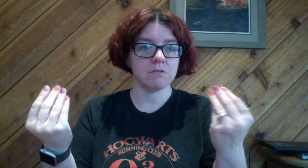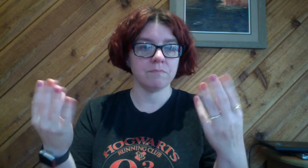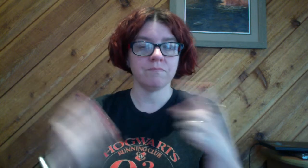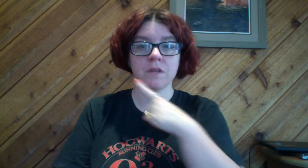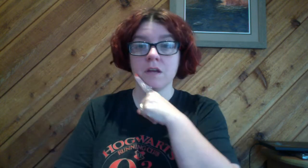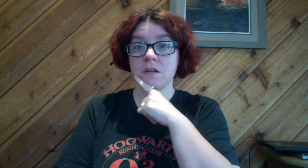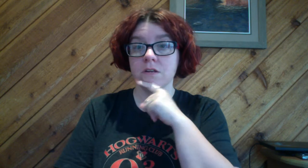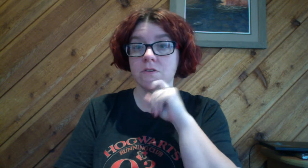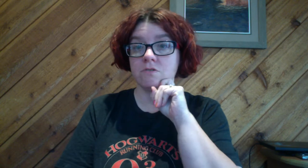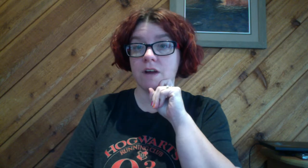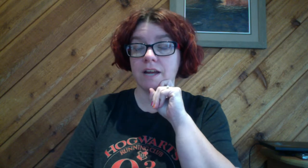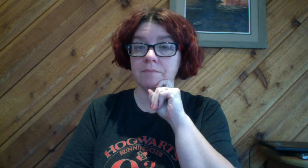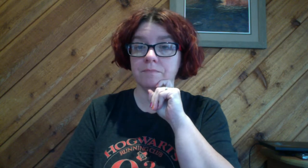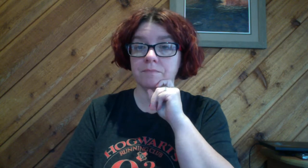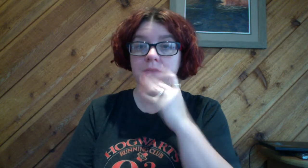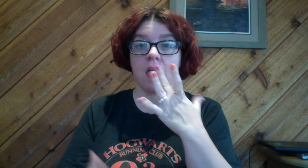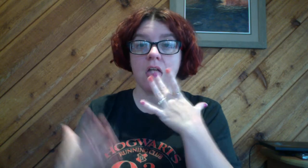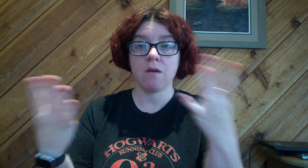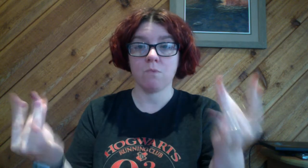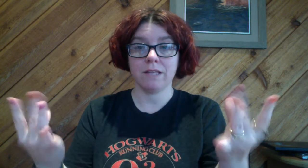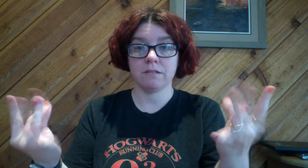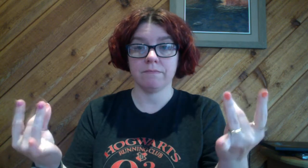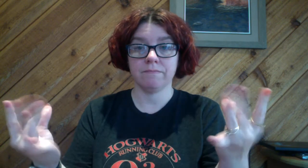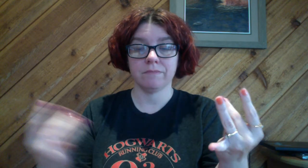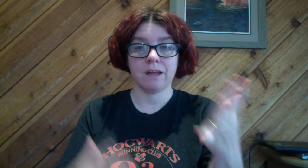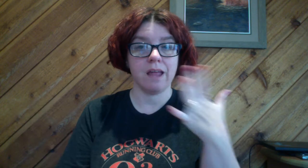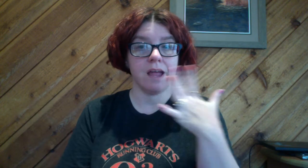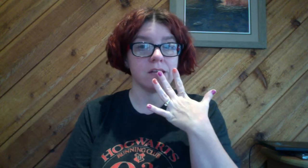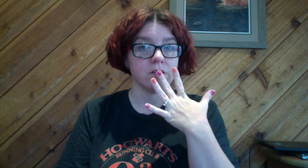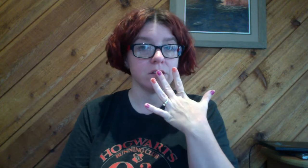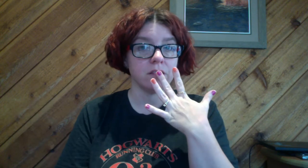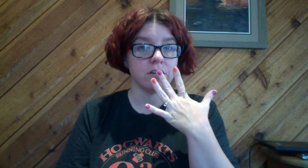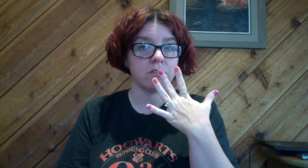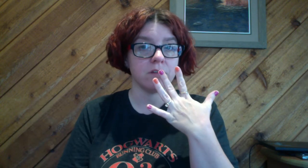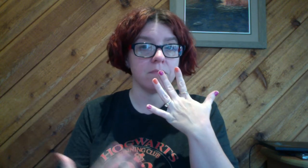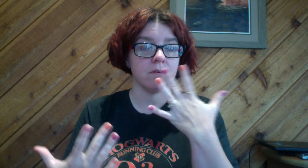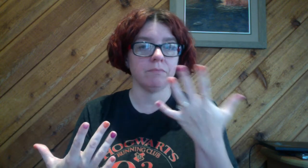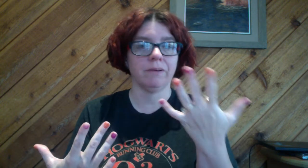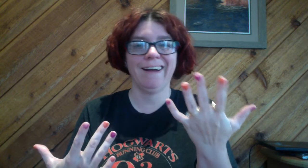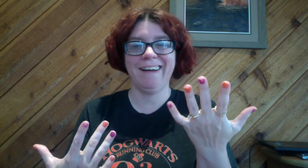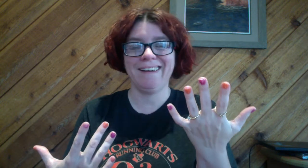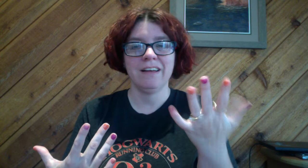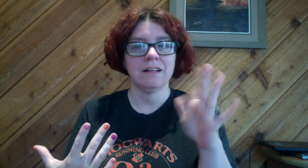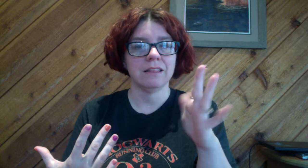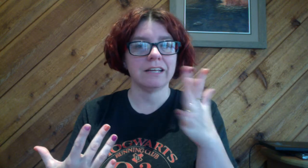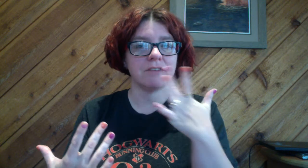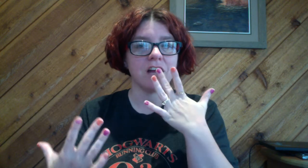them. Dry. Wet. Kind of act like you're going to lick your thumb or lick your